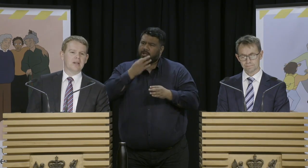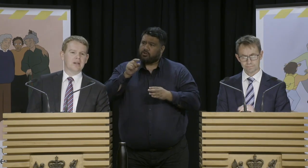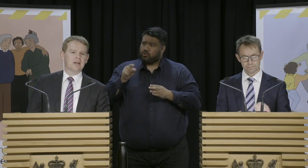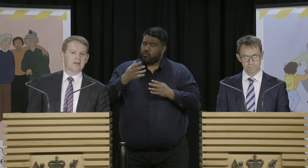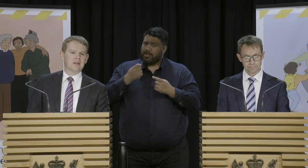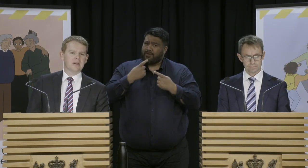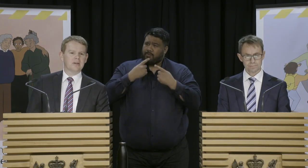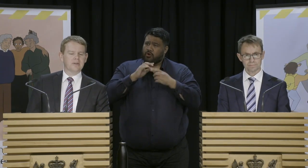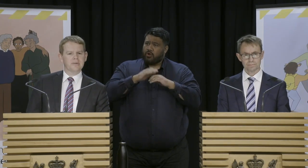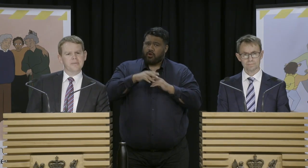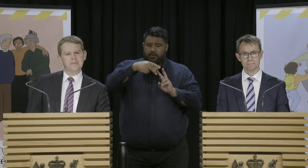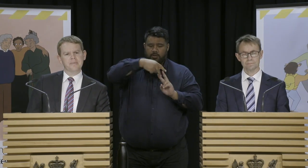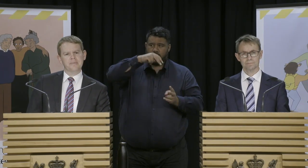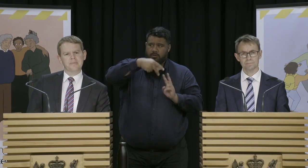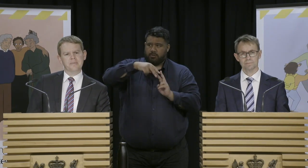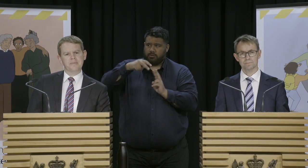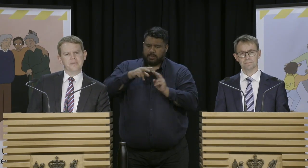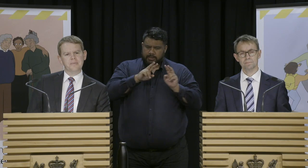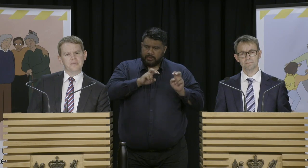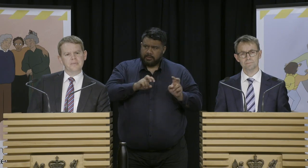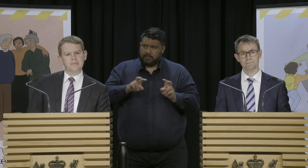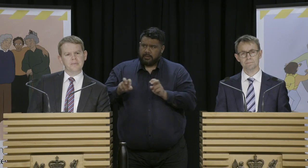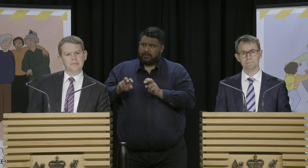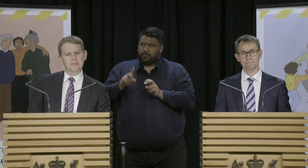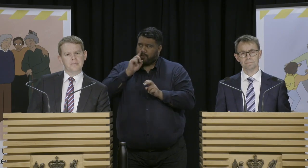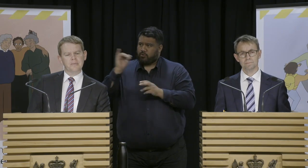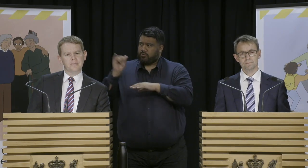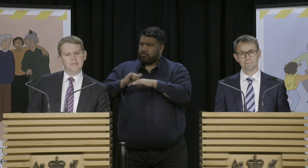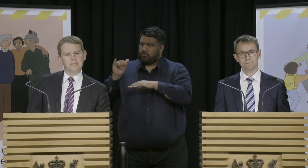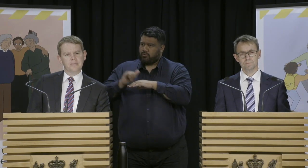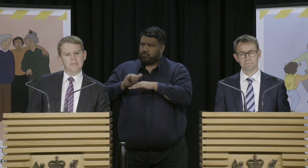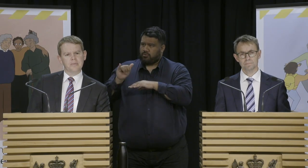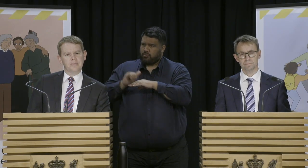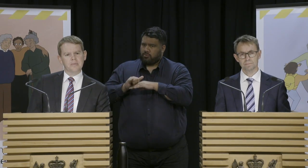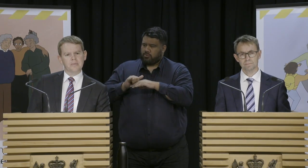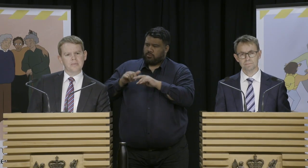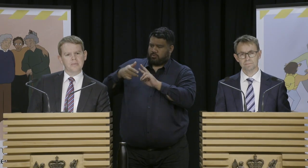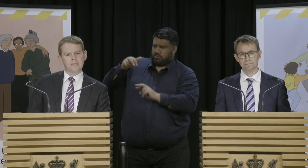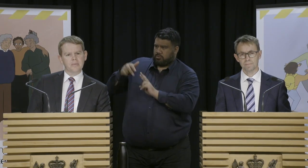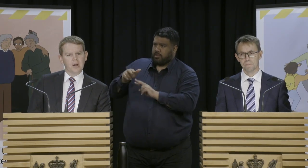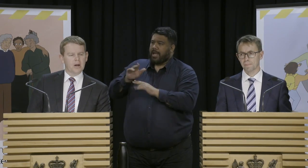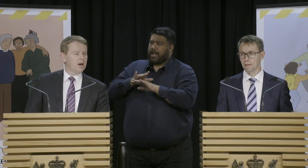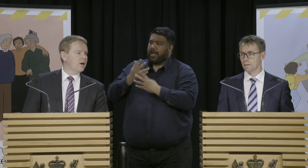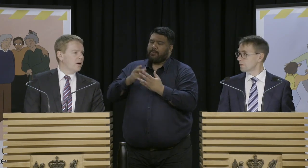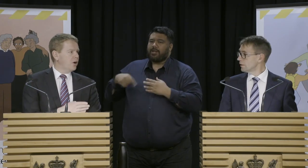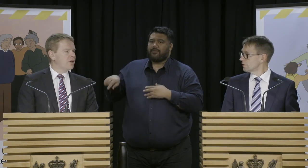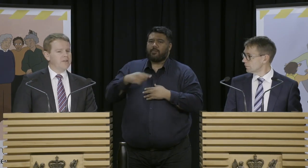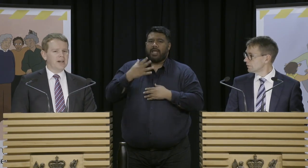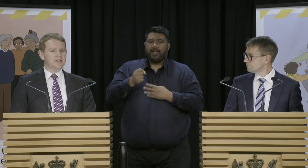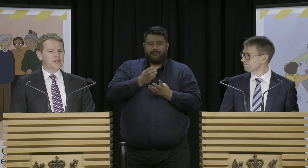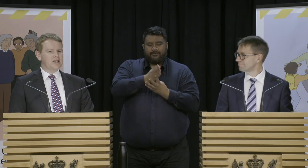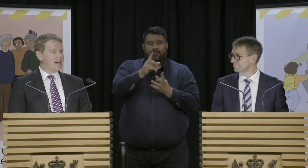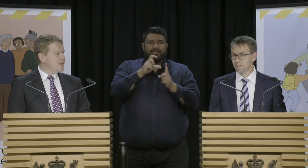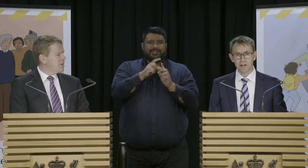on genomic testing on recent cases detected at the border, and how many of those cases have had the Delta variant? I don't